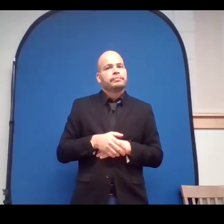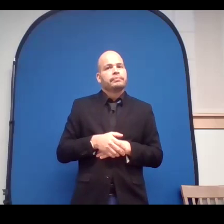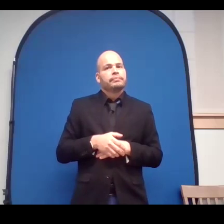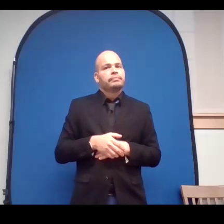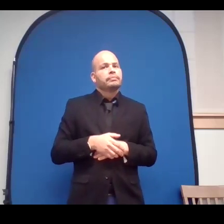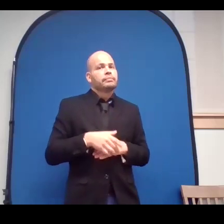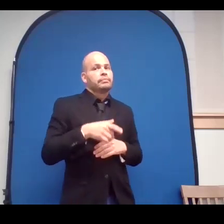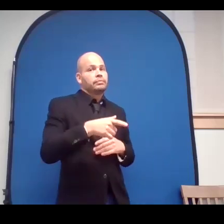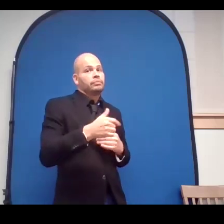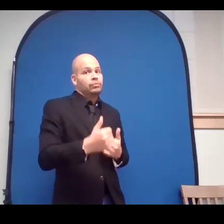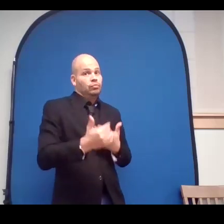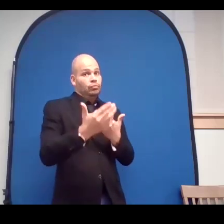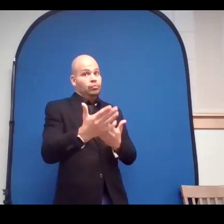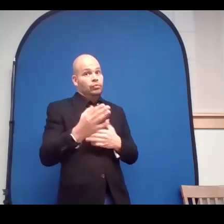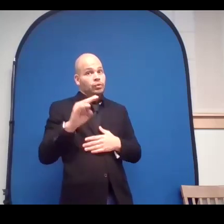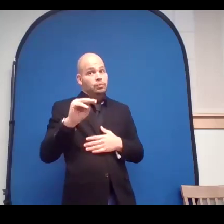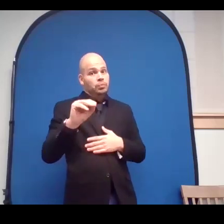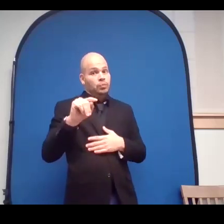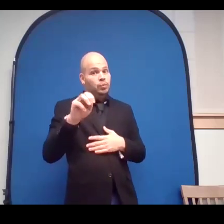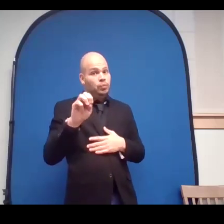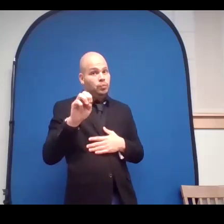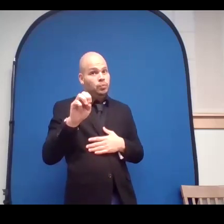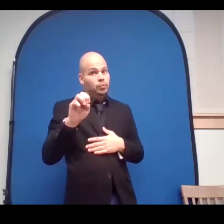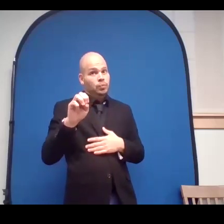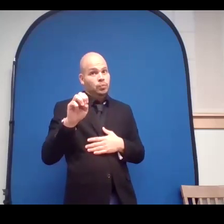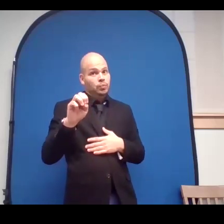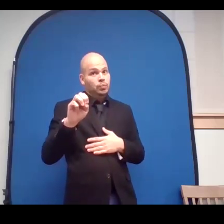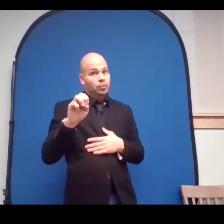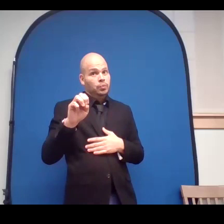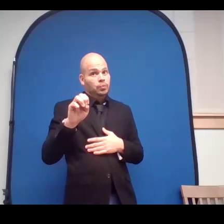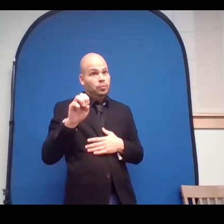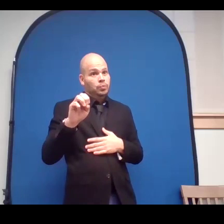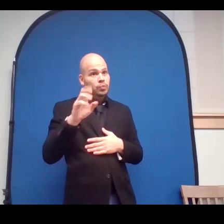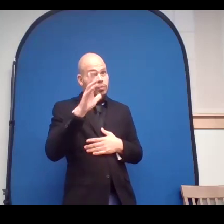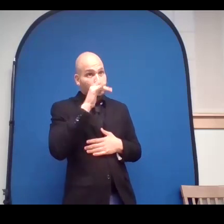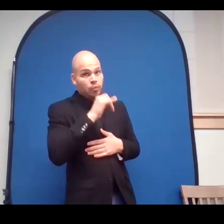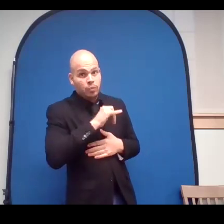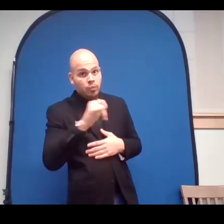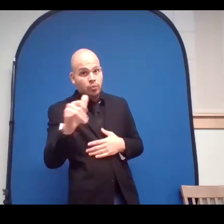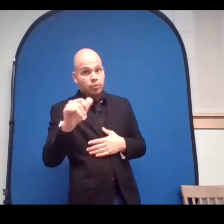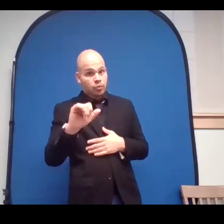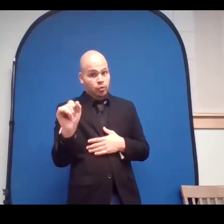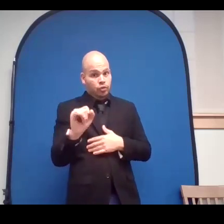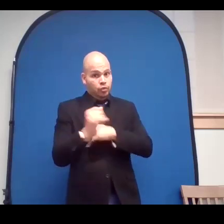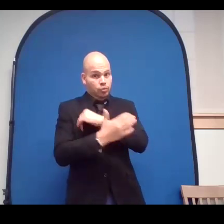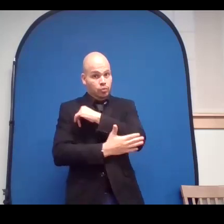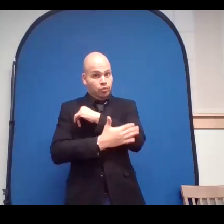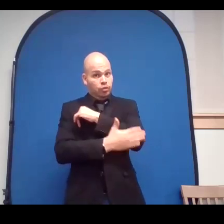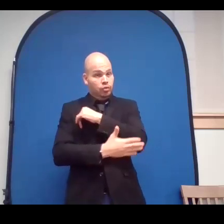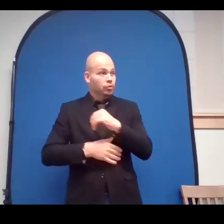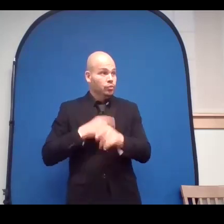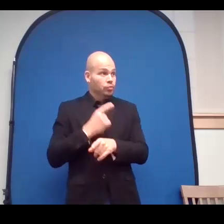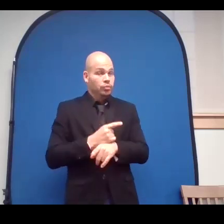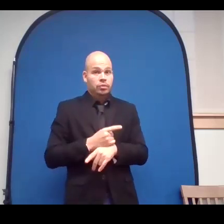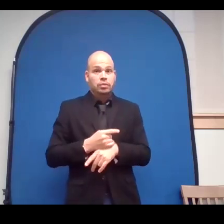Sergeant Mote initiate communications with Saginaw, right? You're referring to the September. Yeah. Yes,